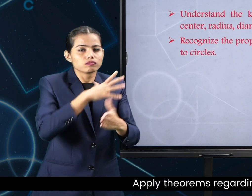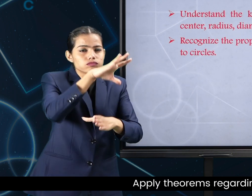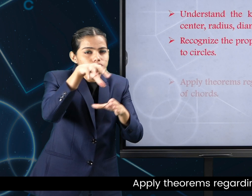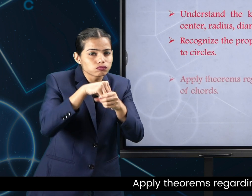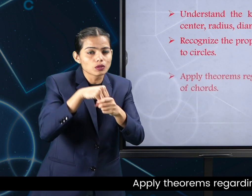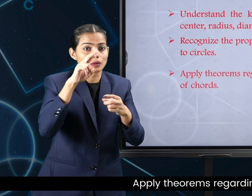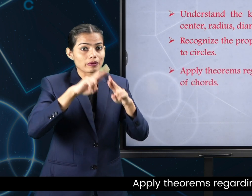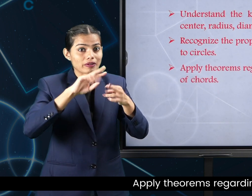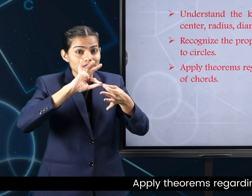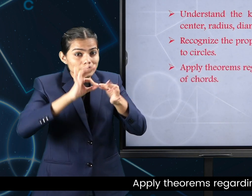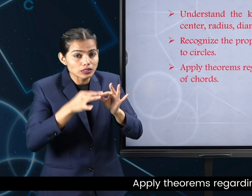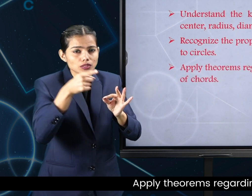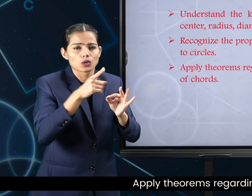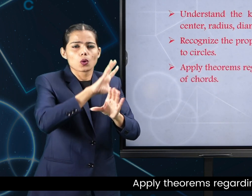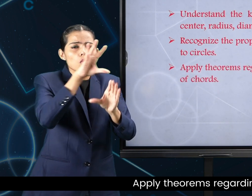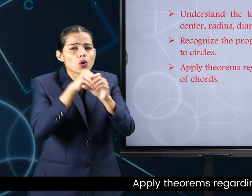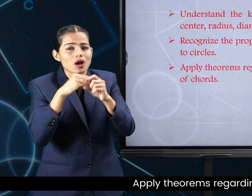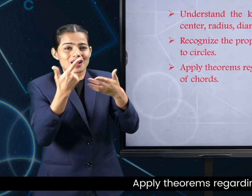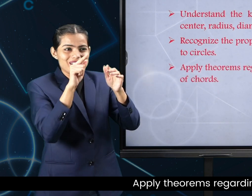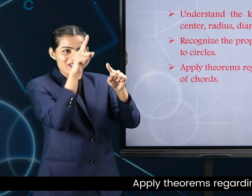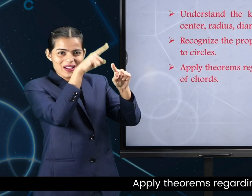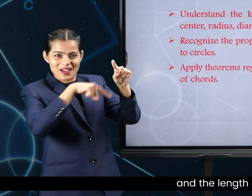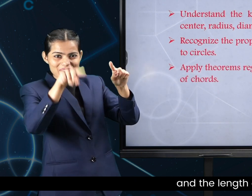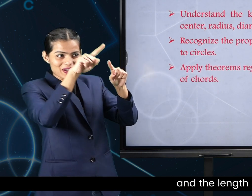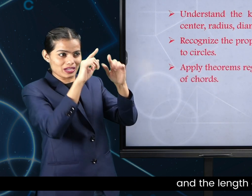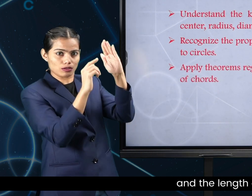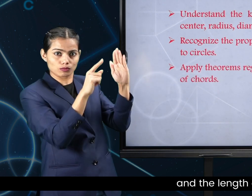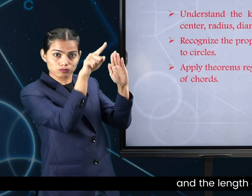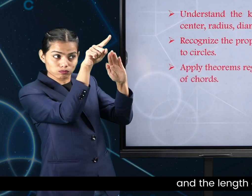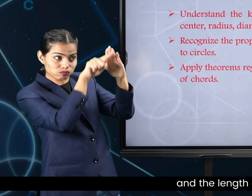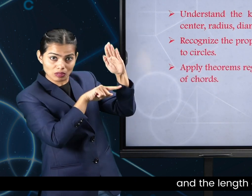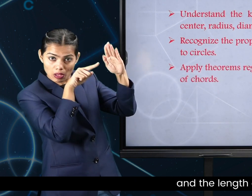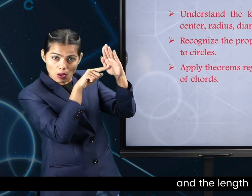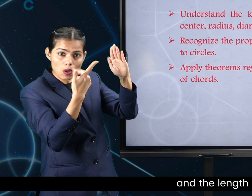Apply theorems regarding tangents, secants, and the length of chords.